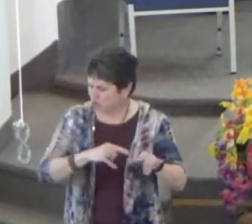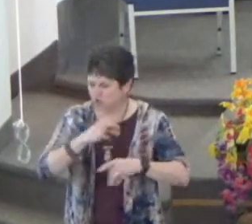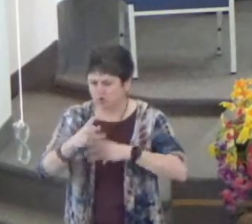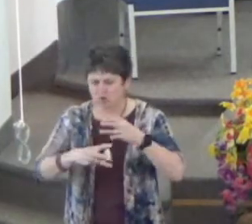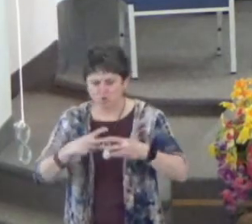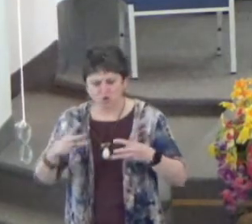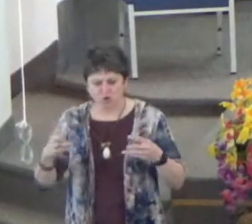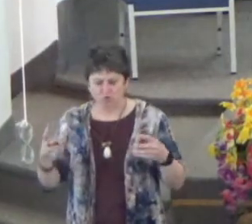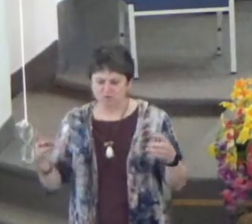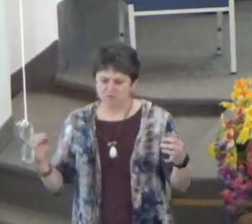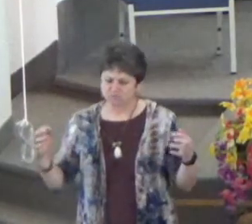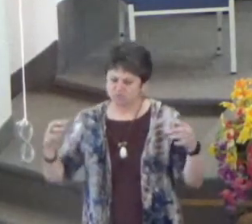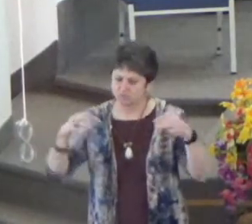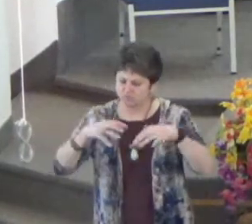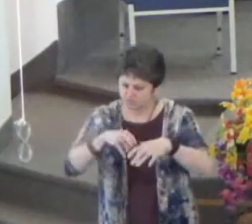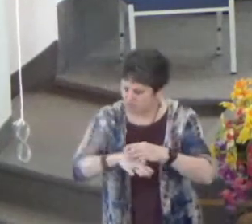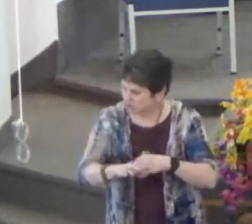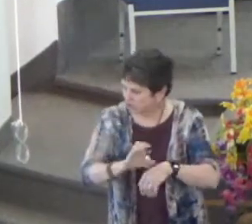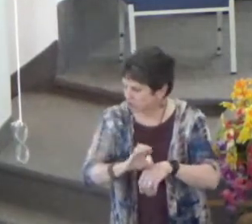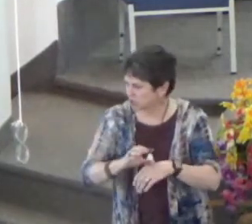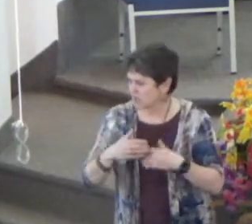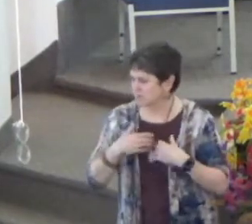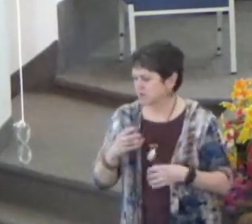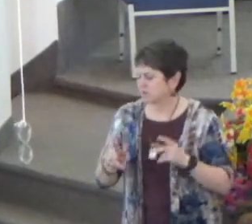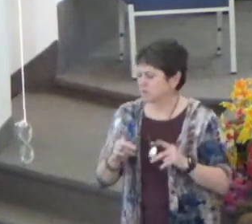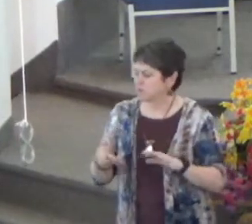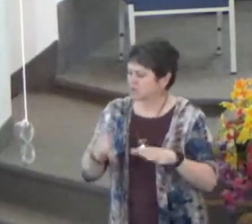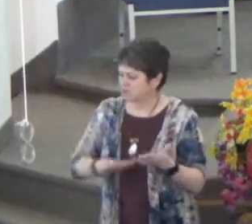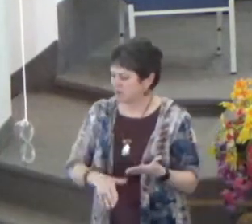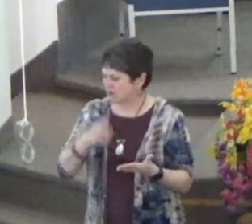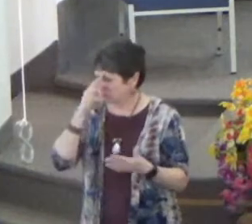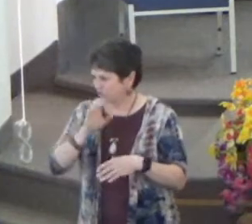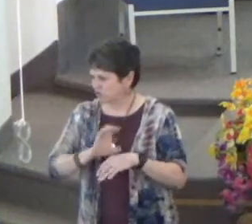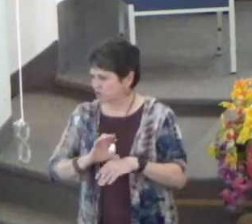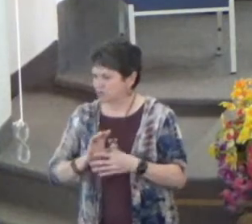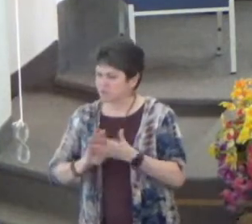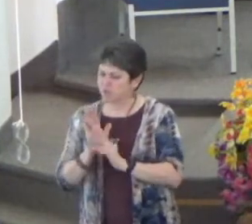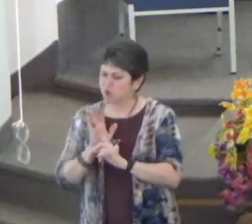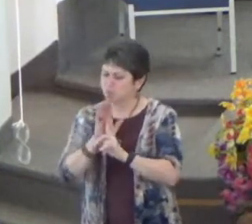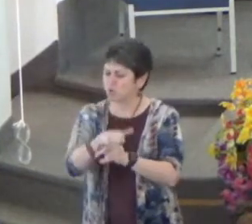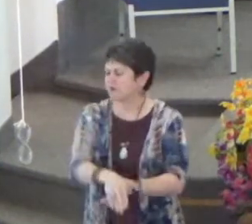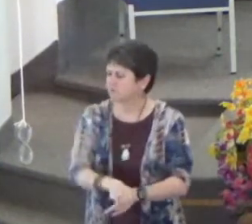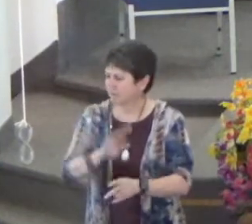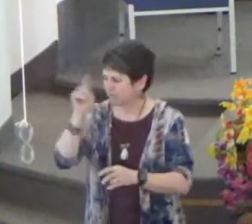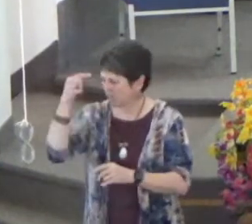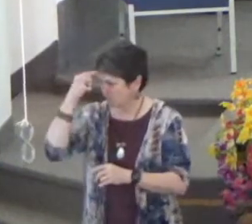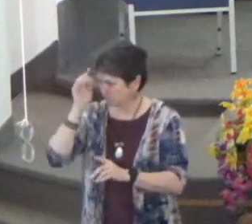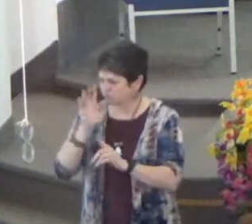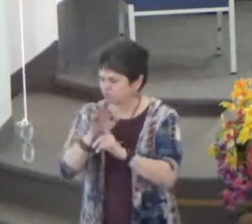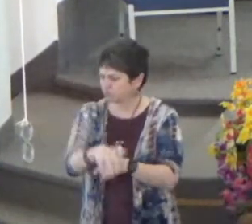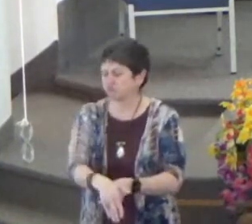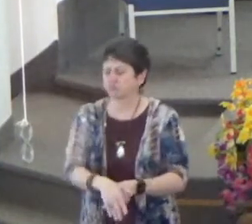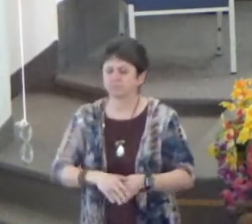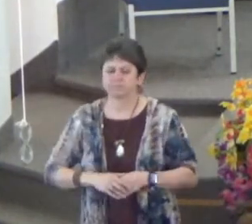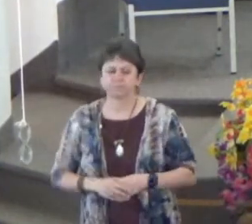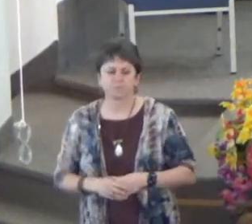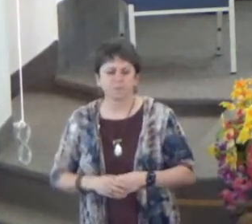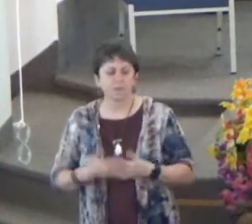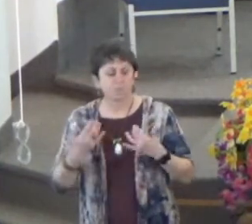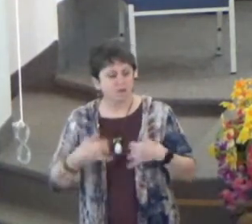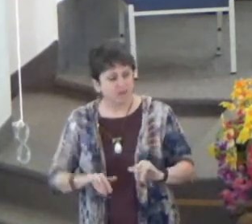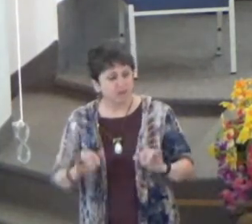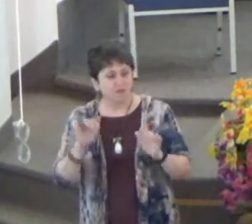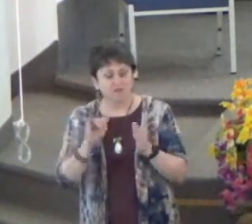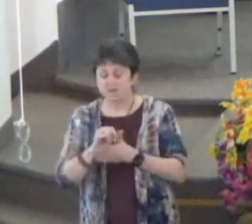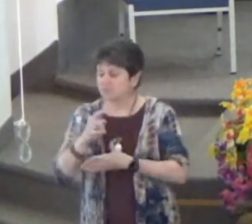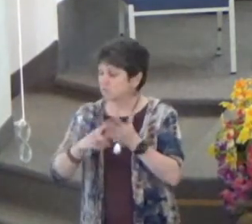into the church. There were martyrs. And they were being oppressed by the governing authorities. And yet, this is